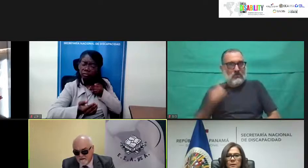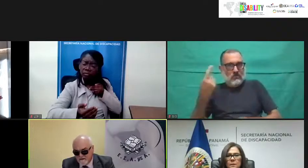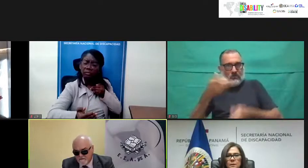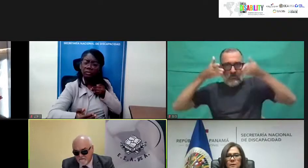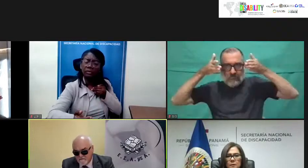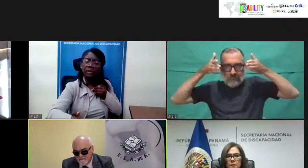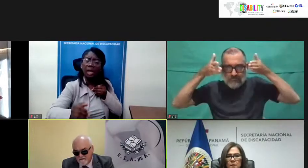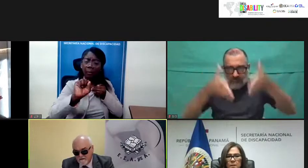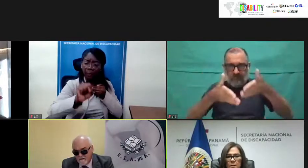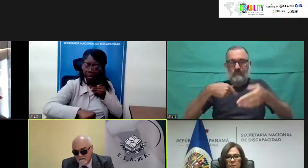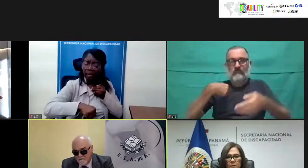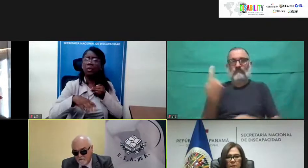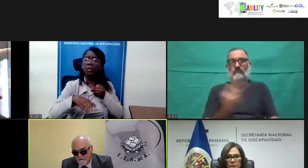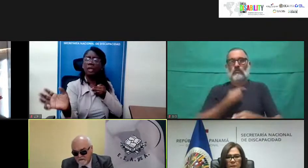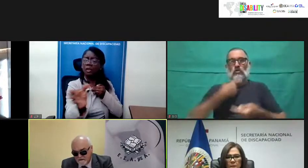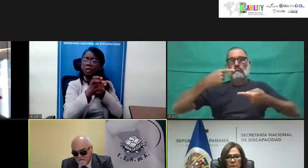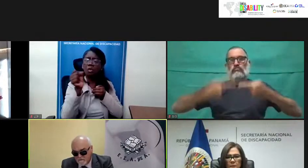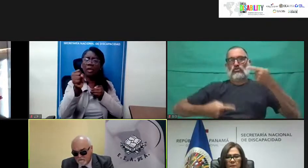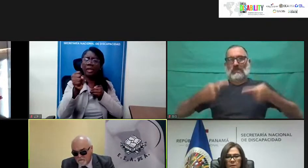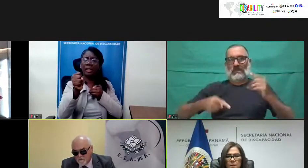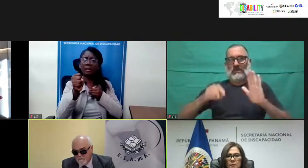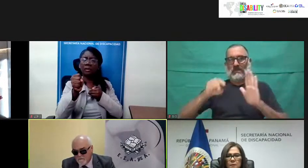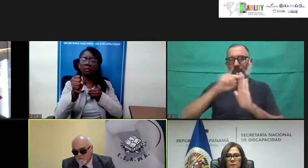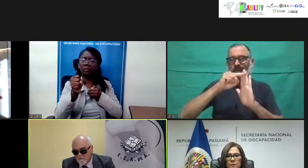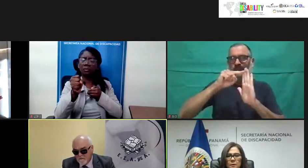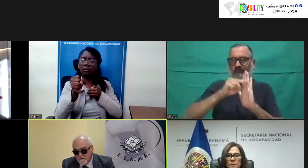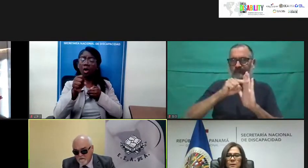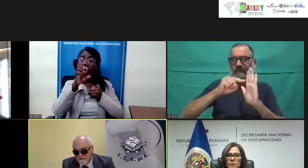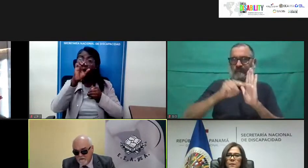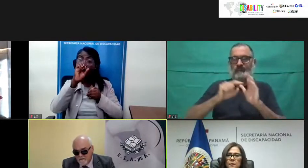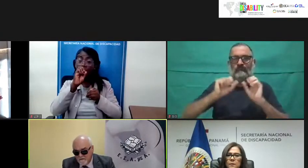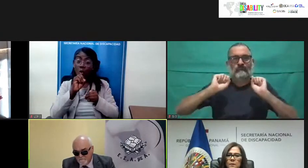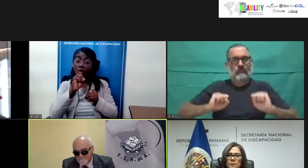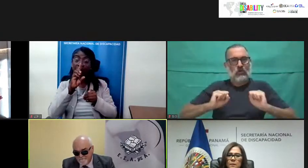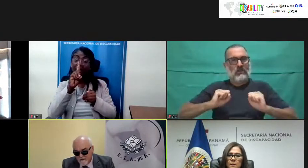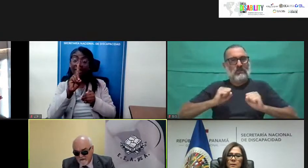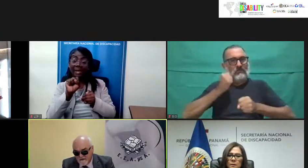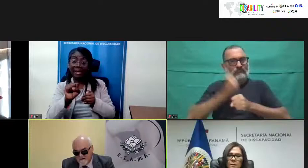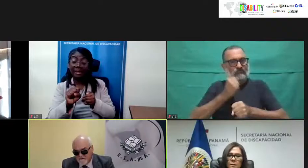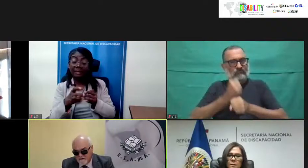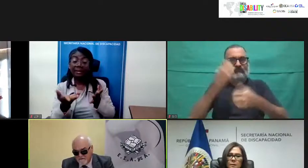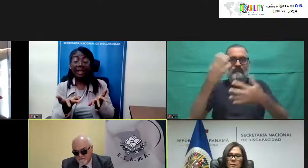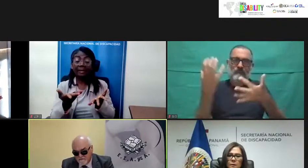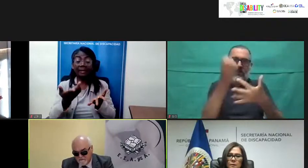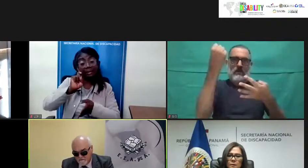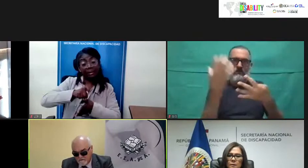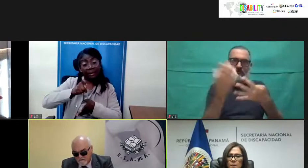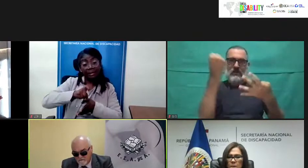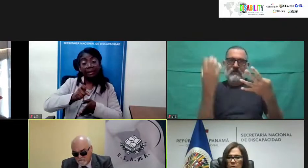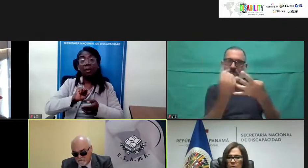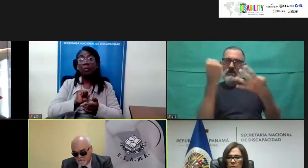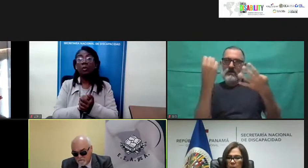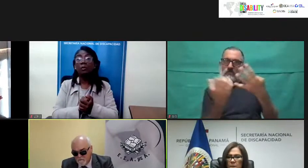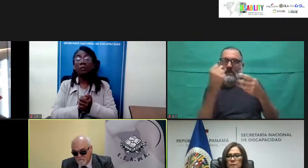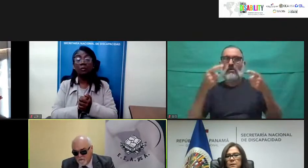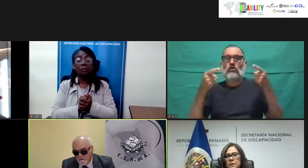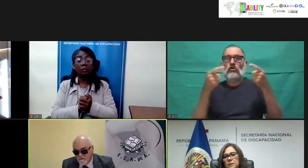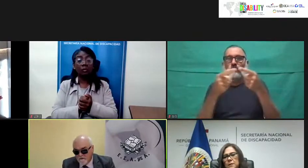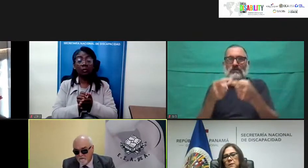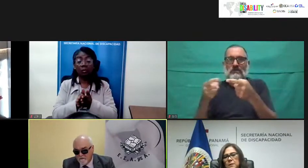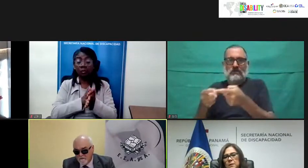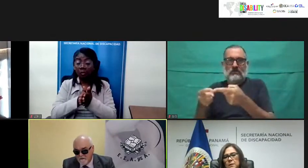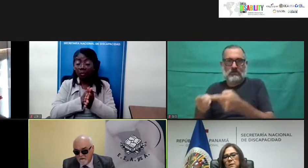sdgs we need to push governments to do